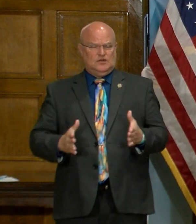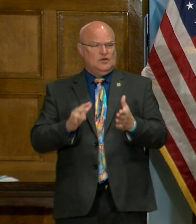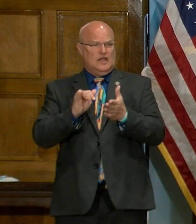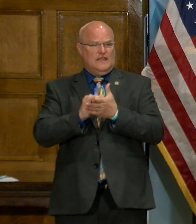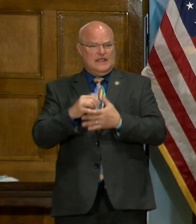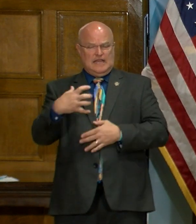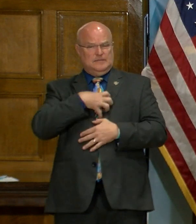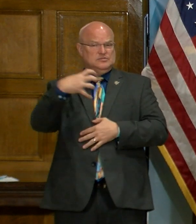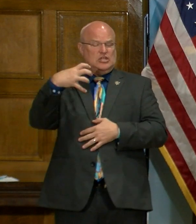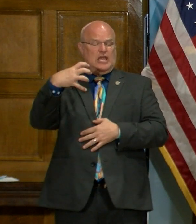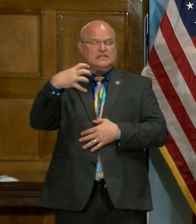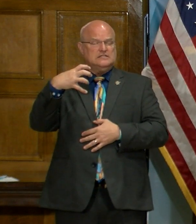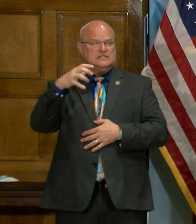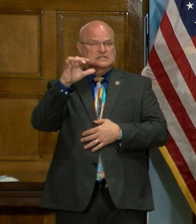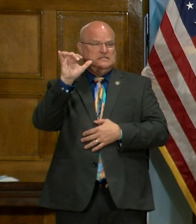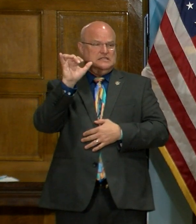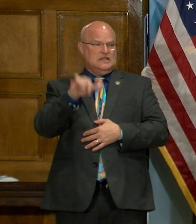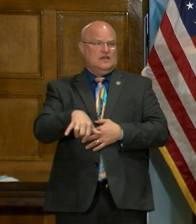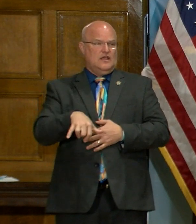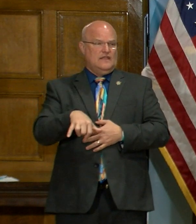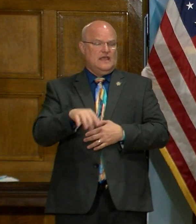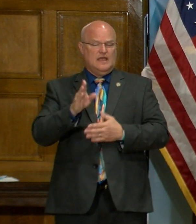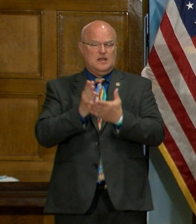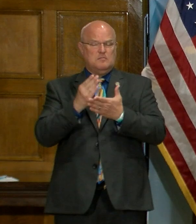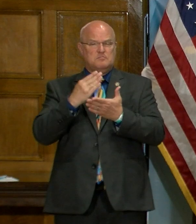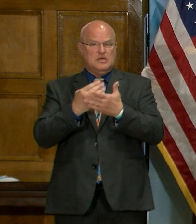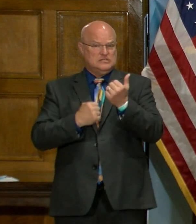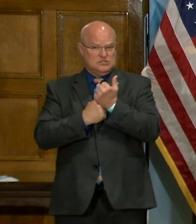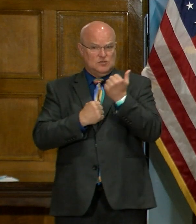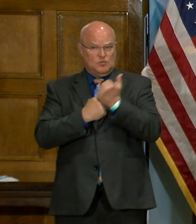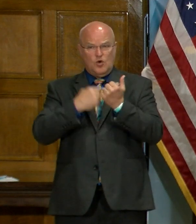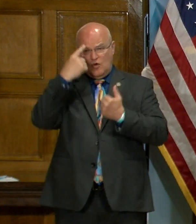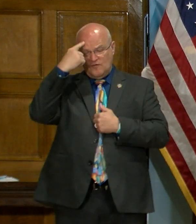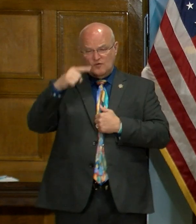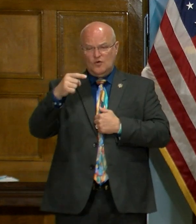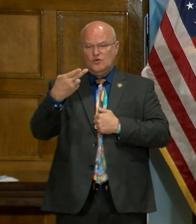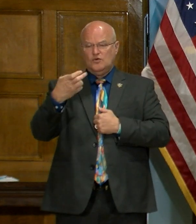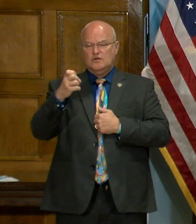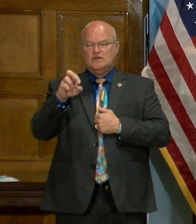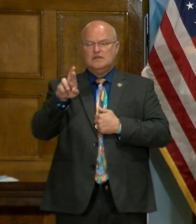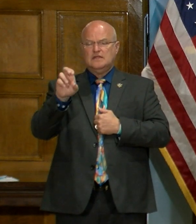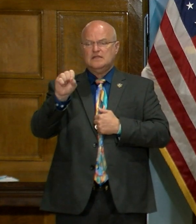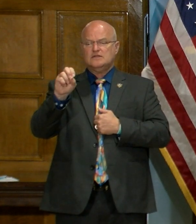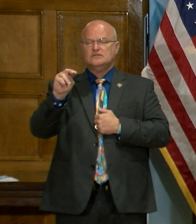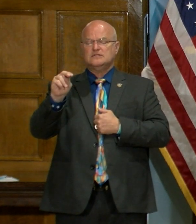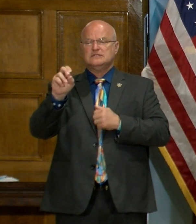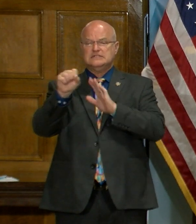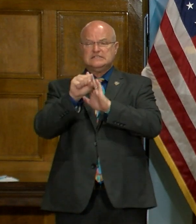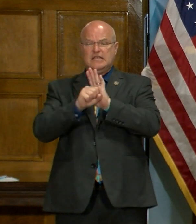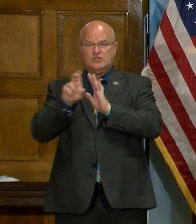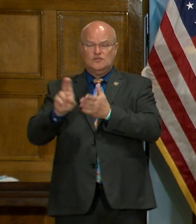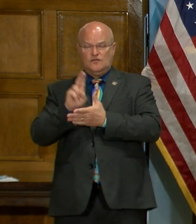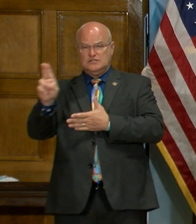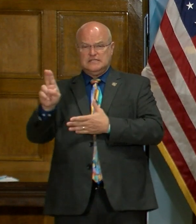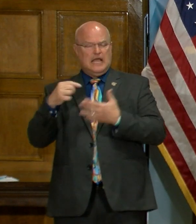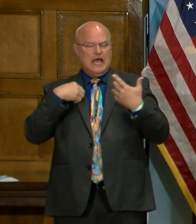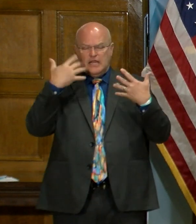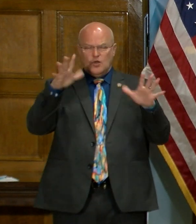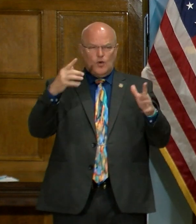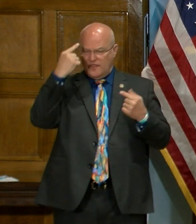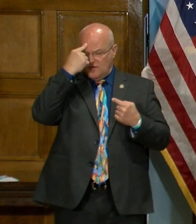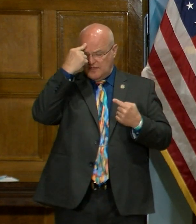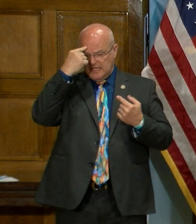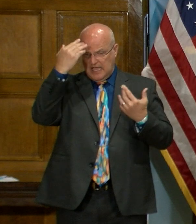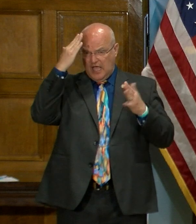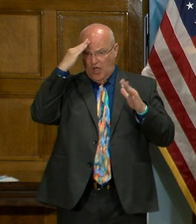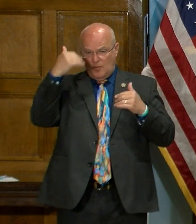that objected to that budget support for Henderson State University, so I don't really know what their